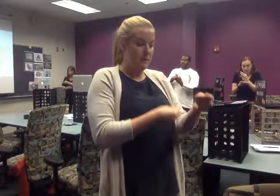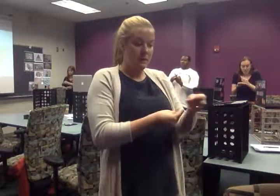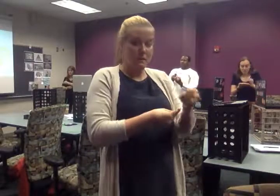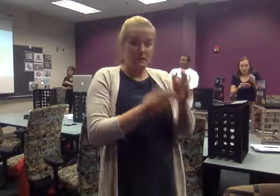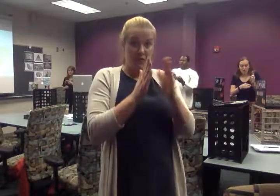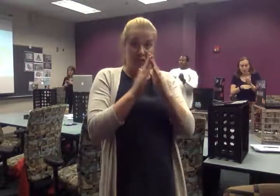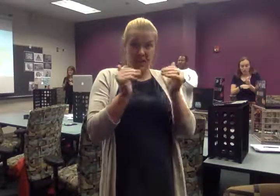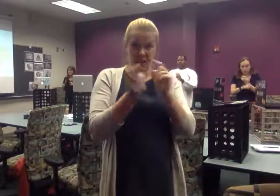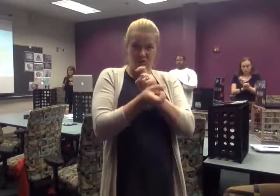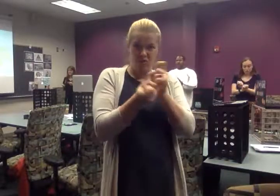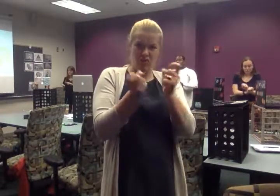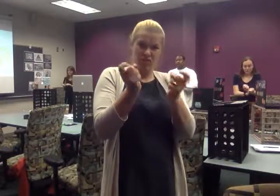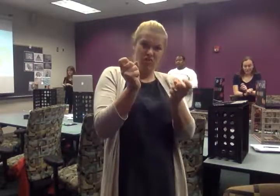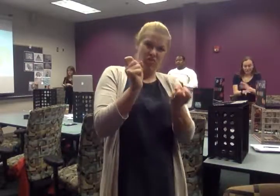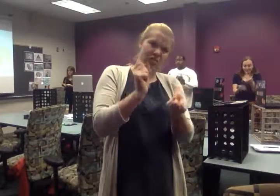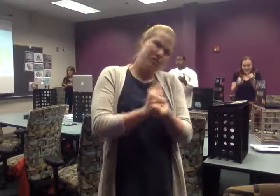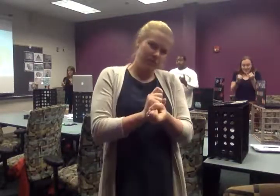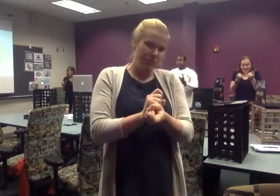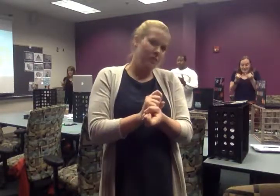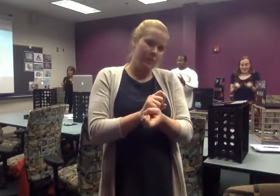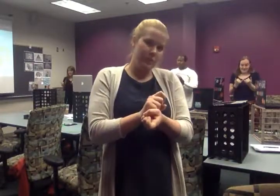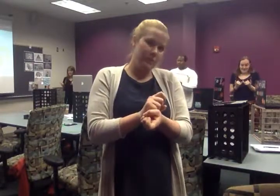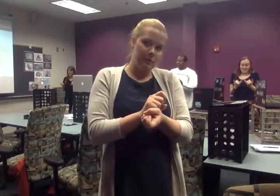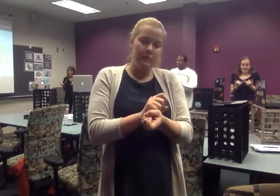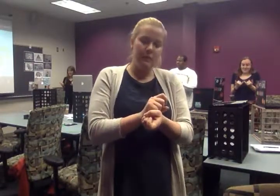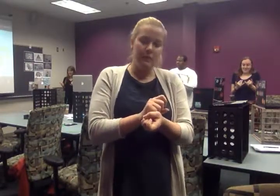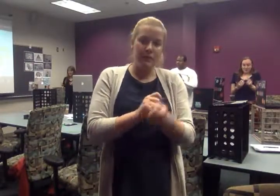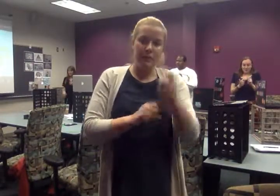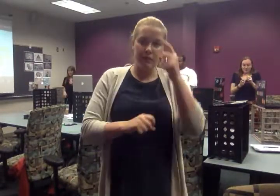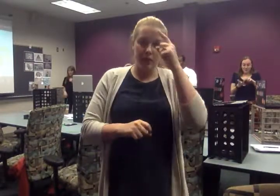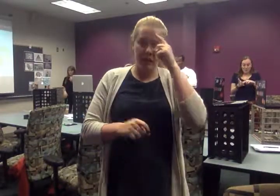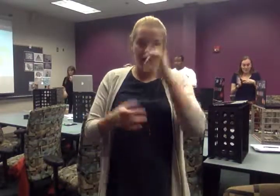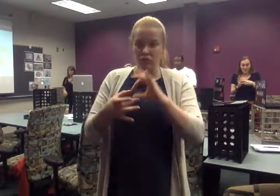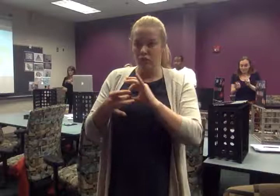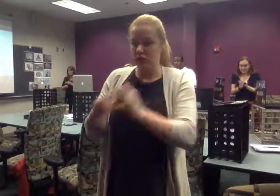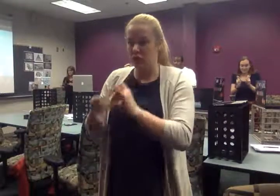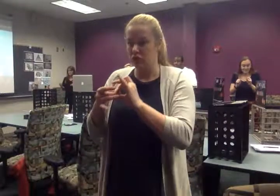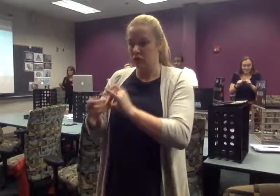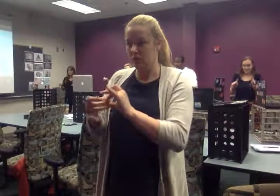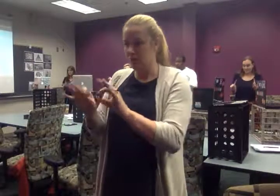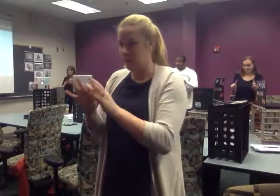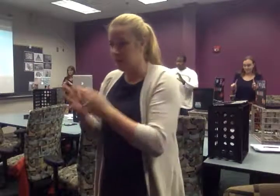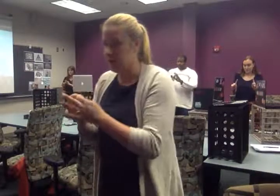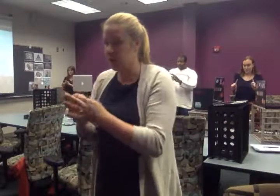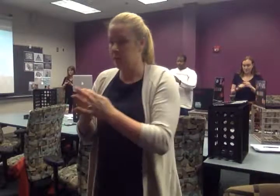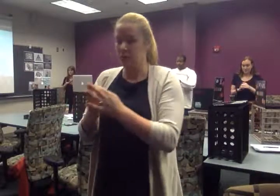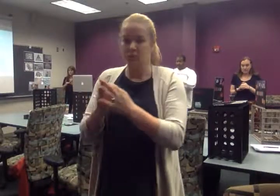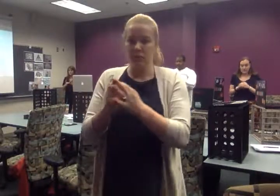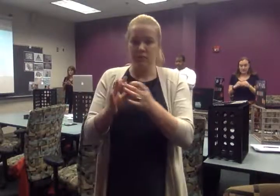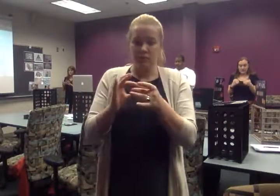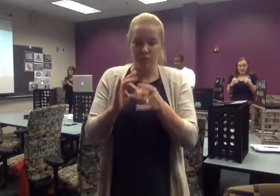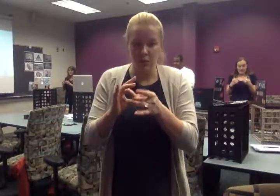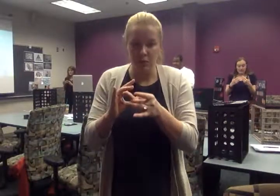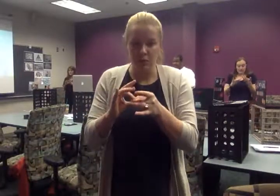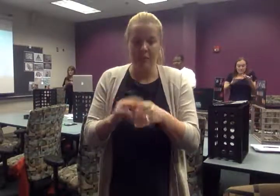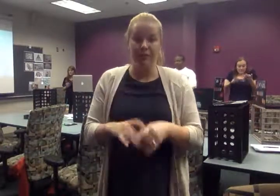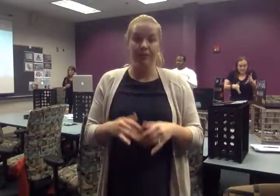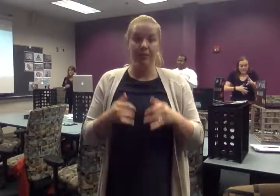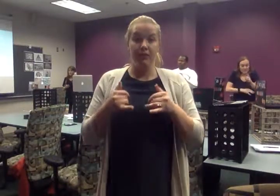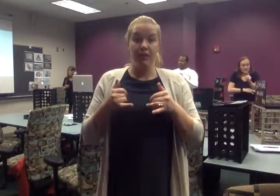about transferring value to solidify relationships between individuals and families. It was about quantifying debt and also making it transferable. So